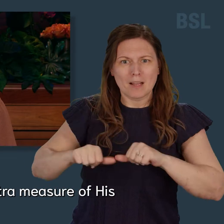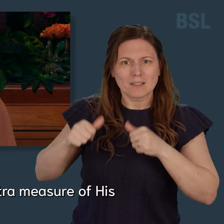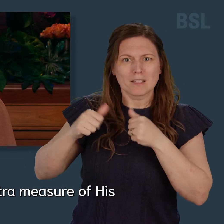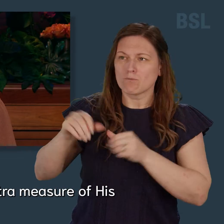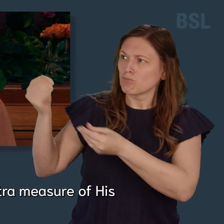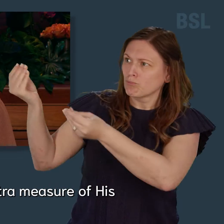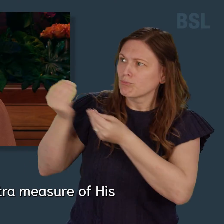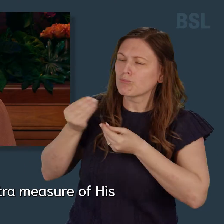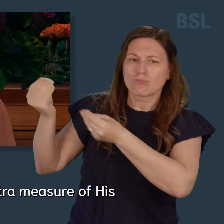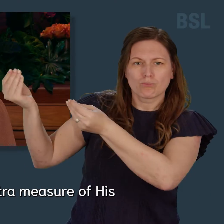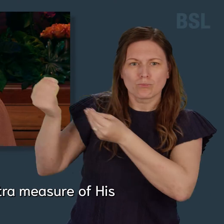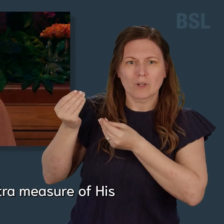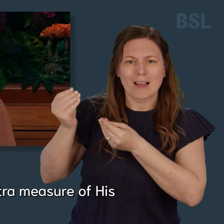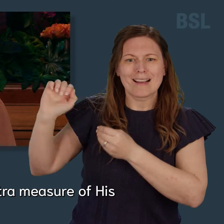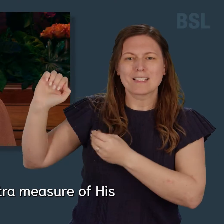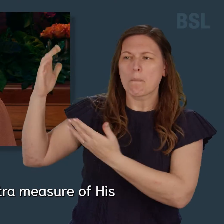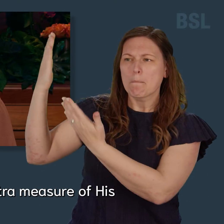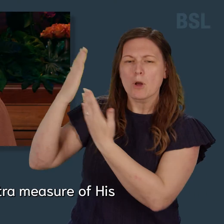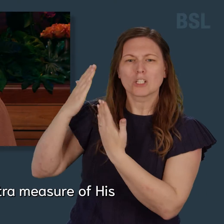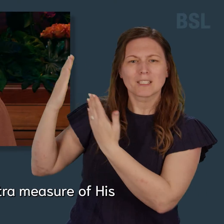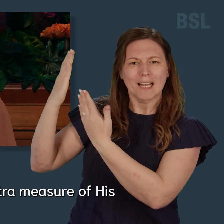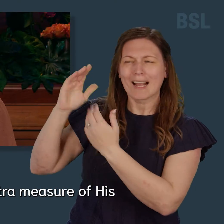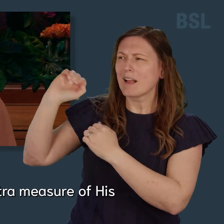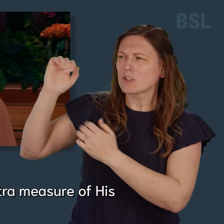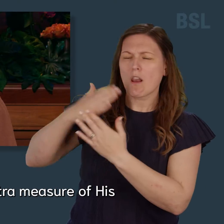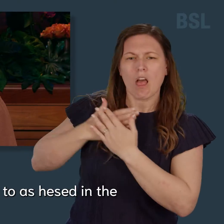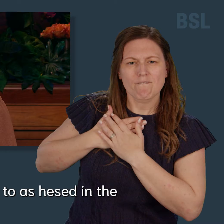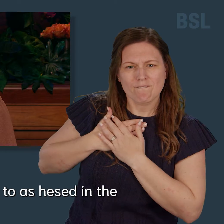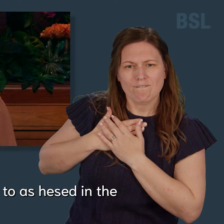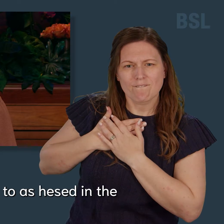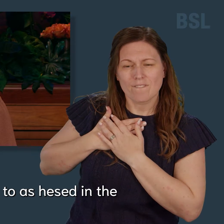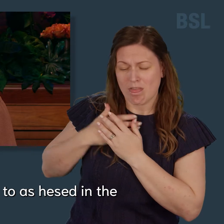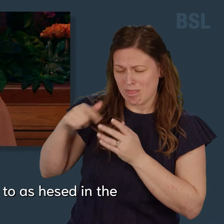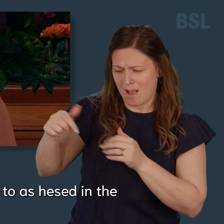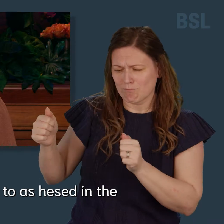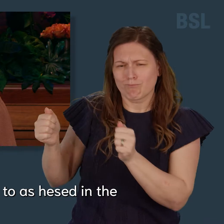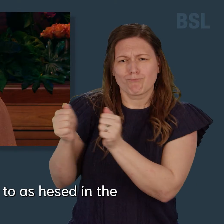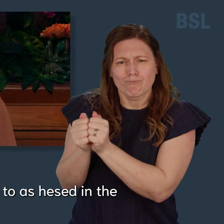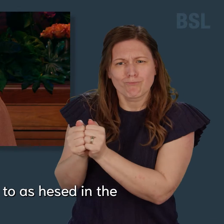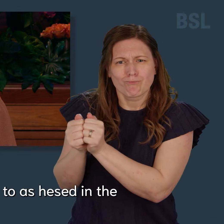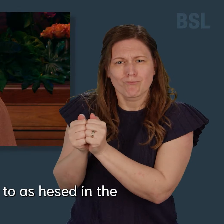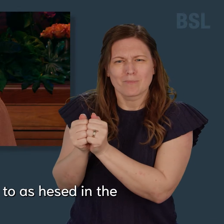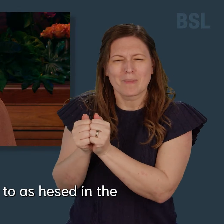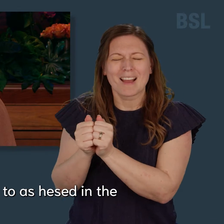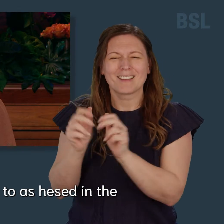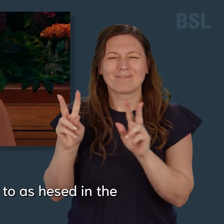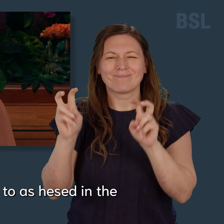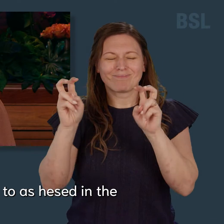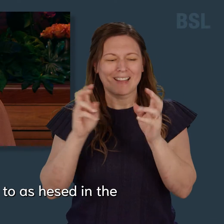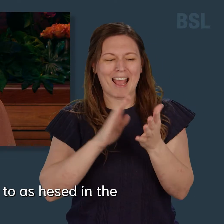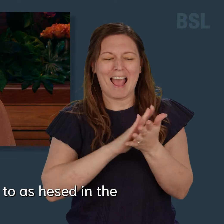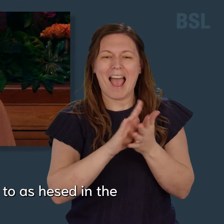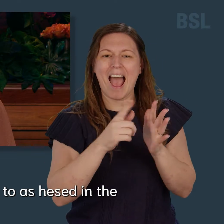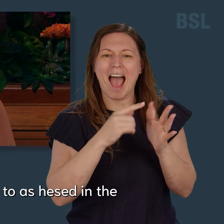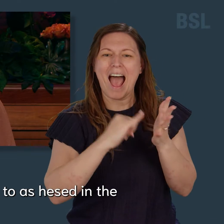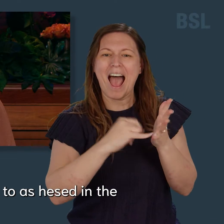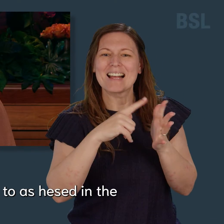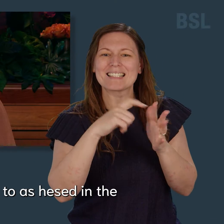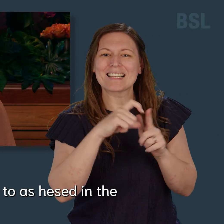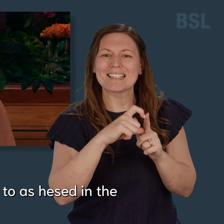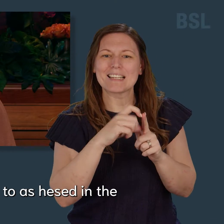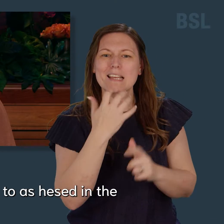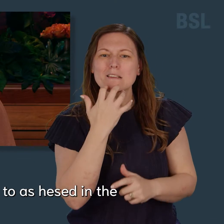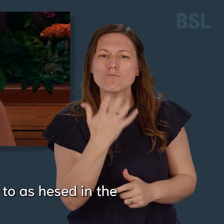with an extra measure of His mercy and love, a covenantal love referred to as hesed in the